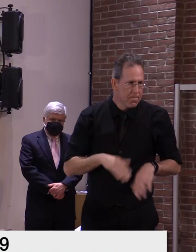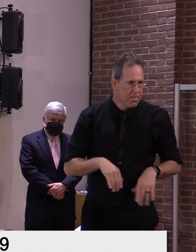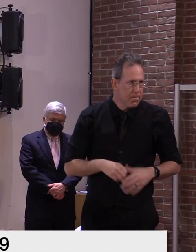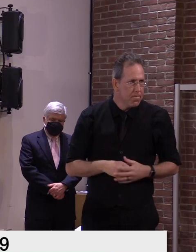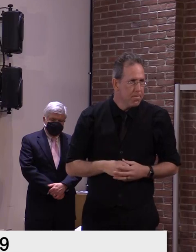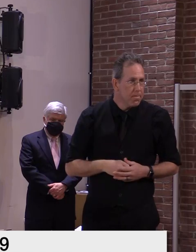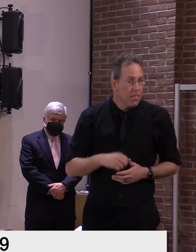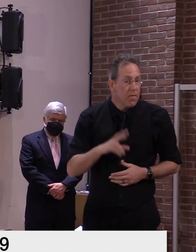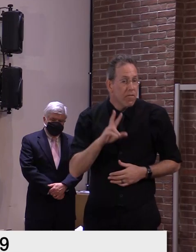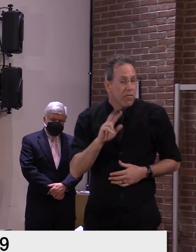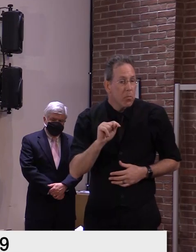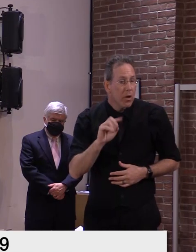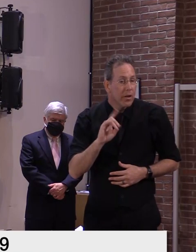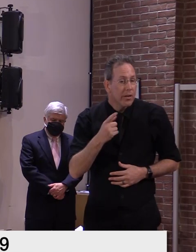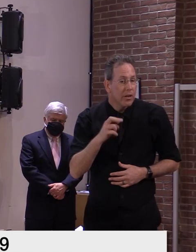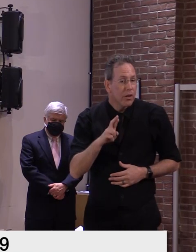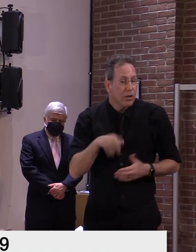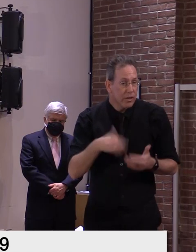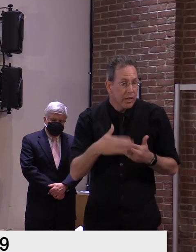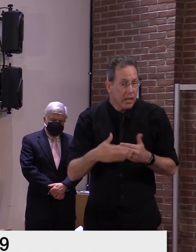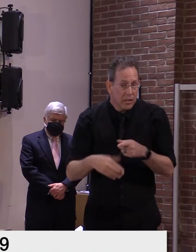Michael, BT Digger.